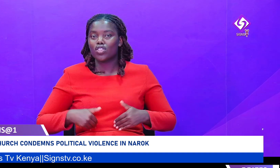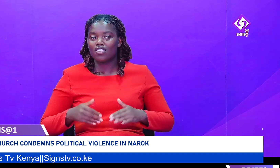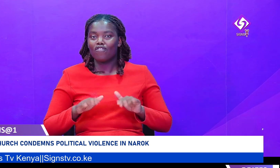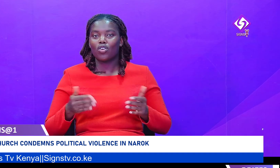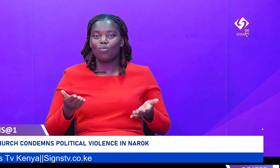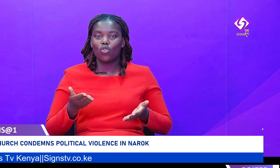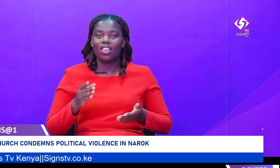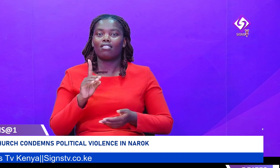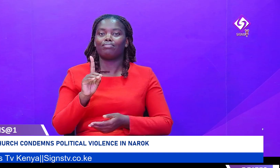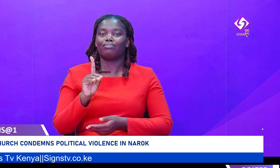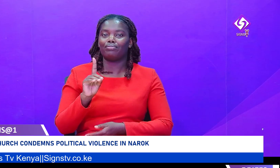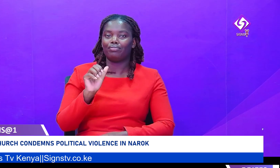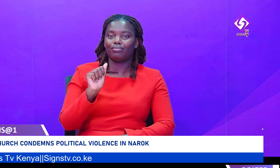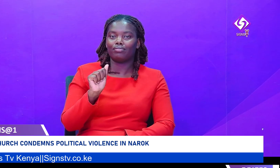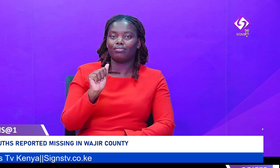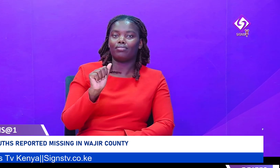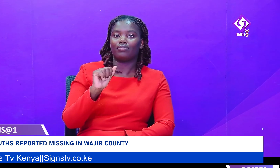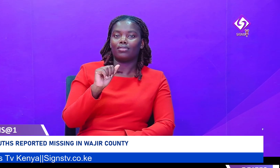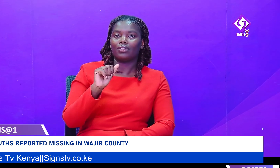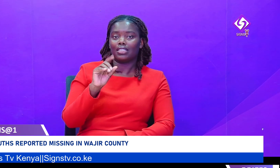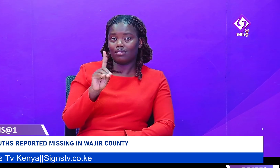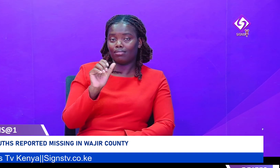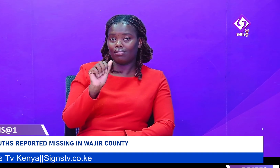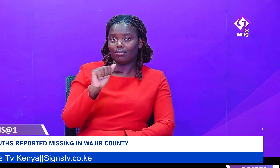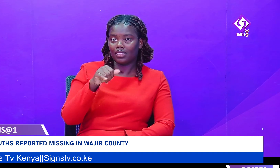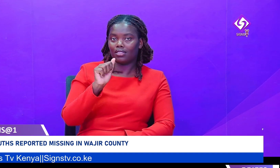Two youth from Dadajabula